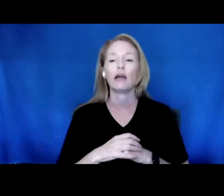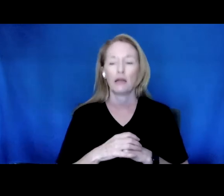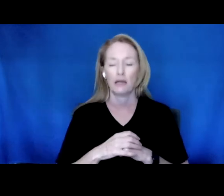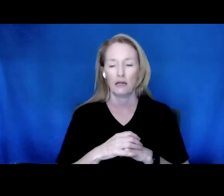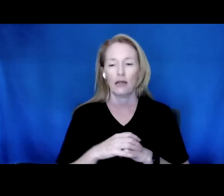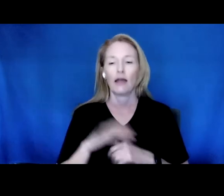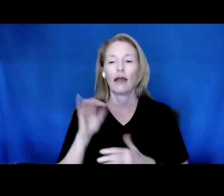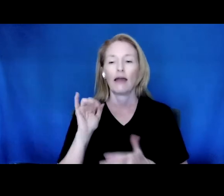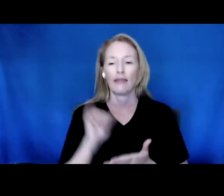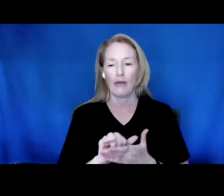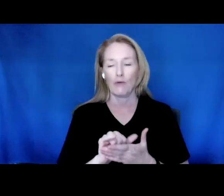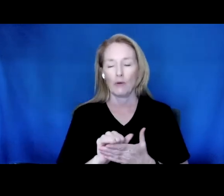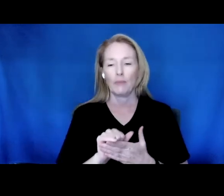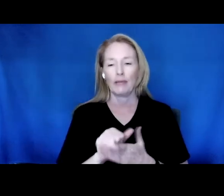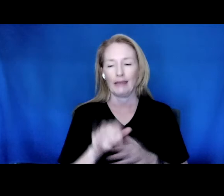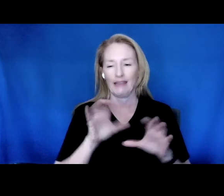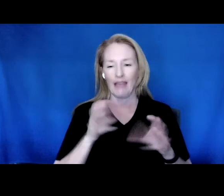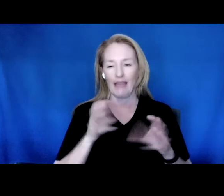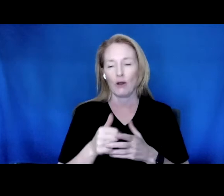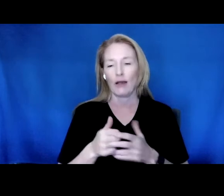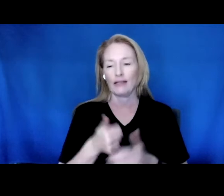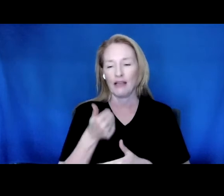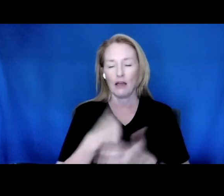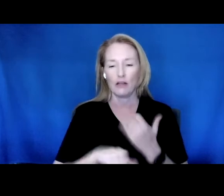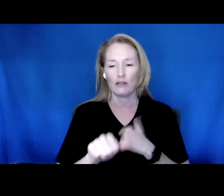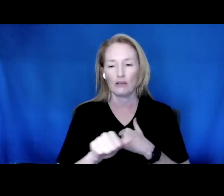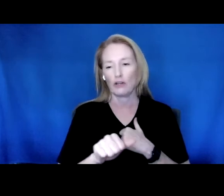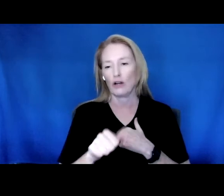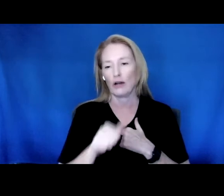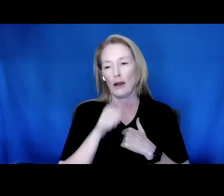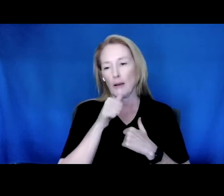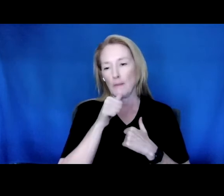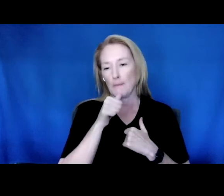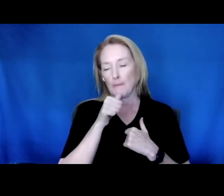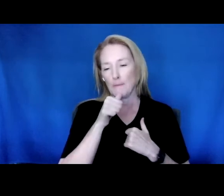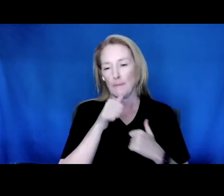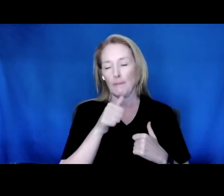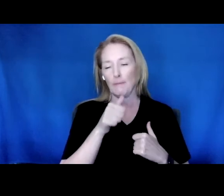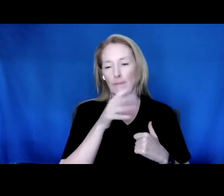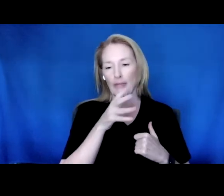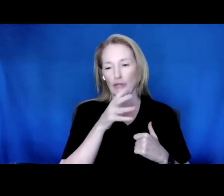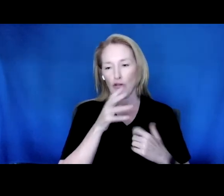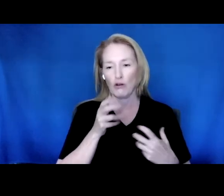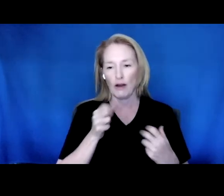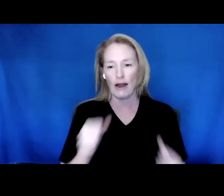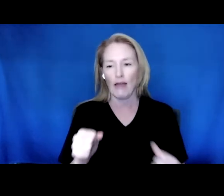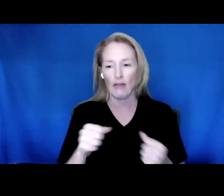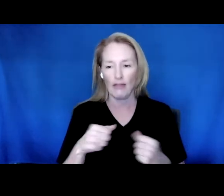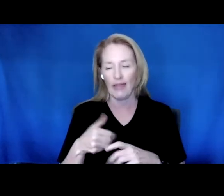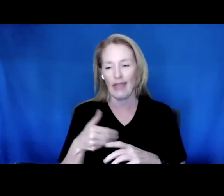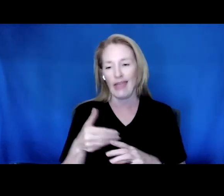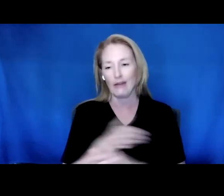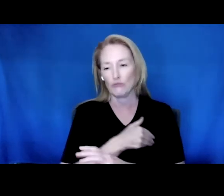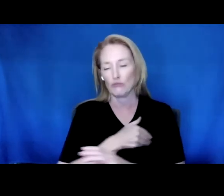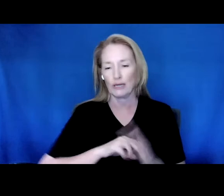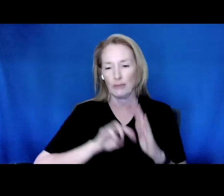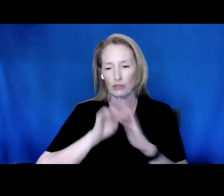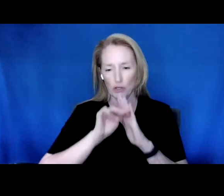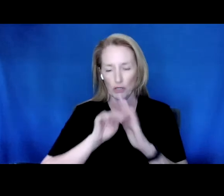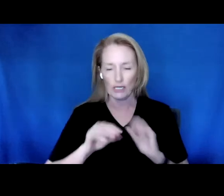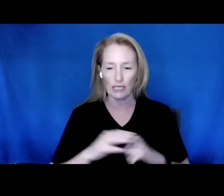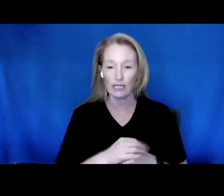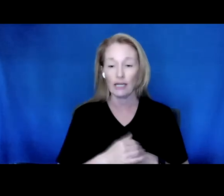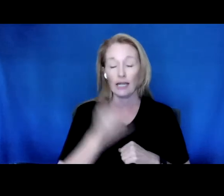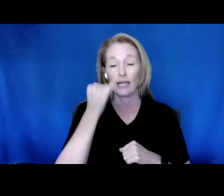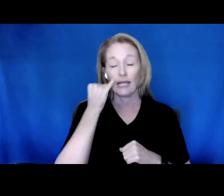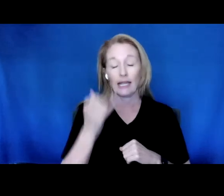if that was their birth weight. Now in the cases where the birth weight of the fetus or infant is 1,500